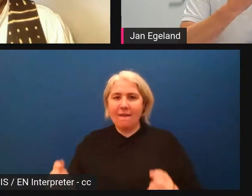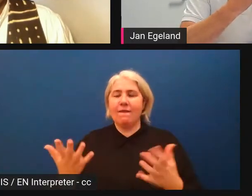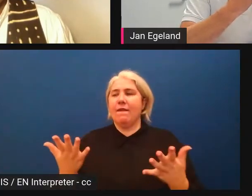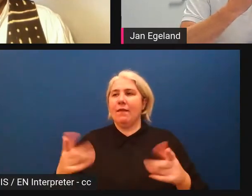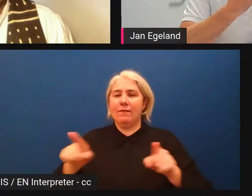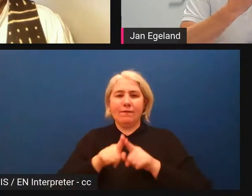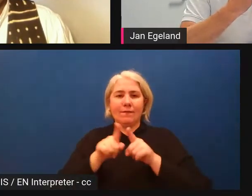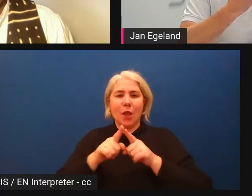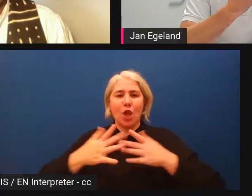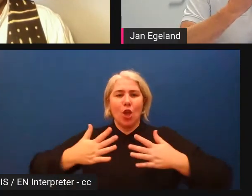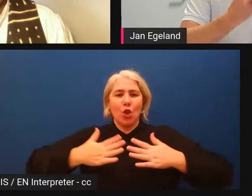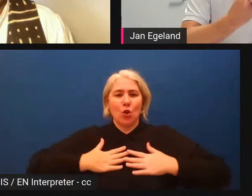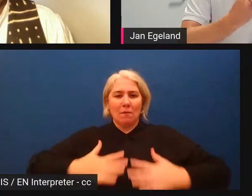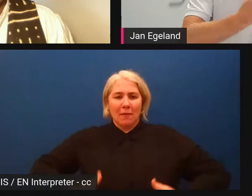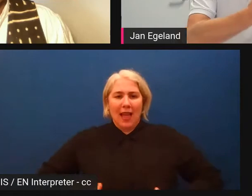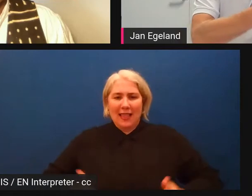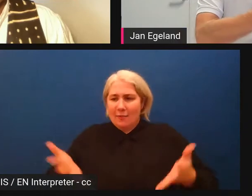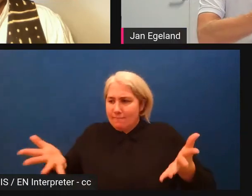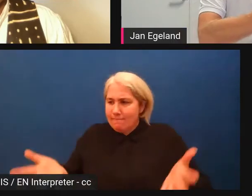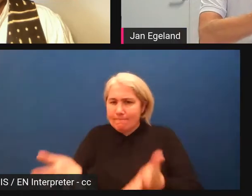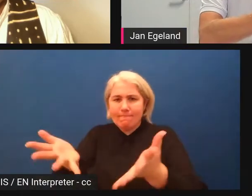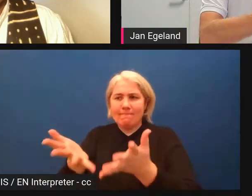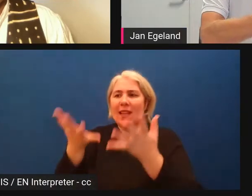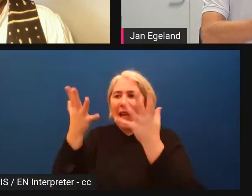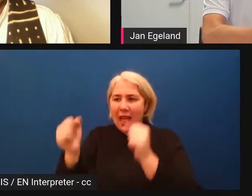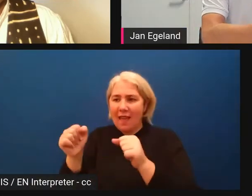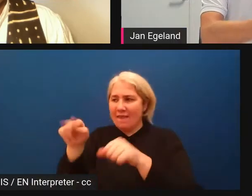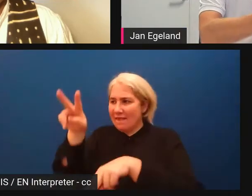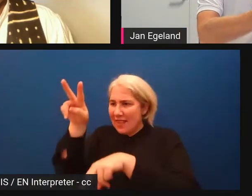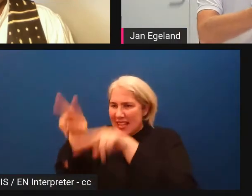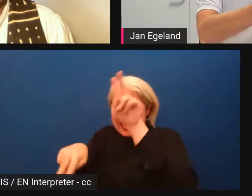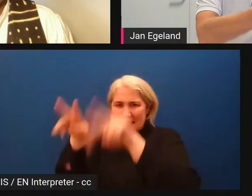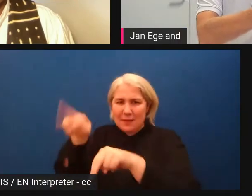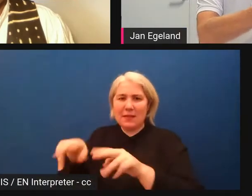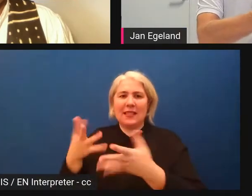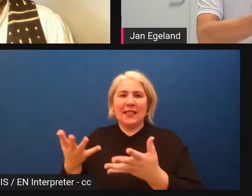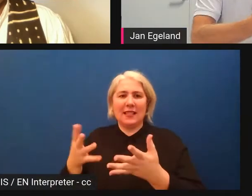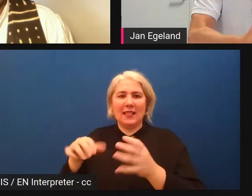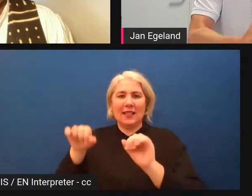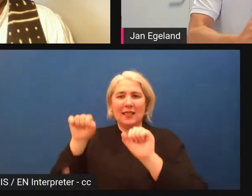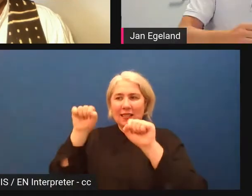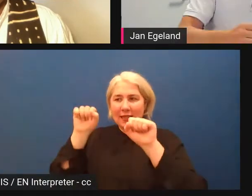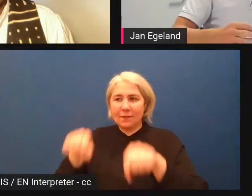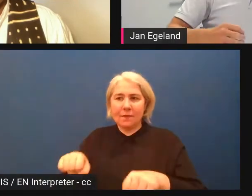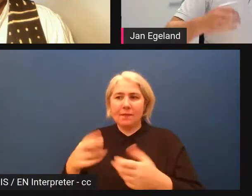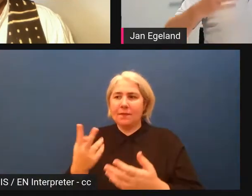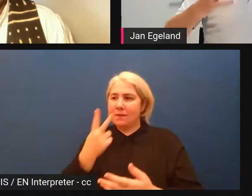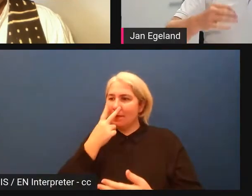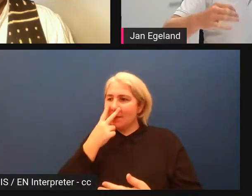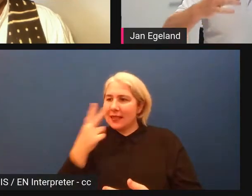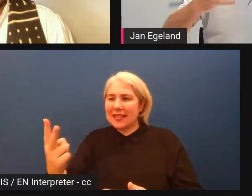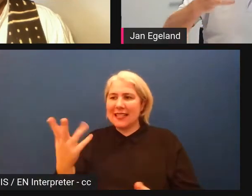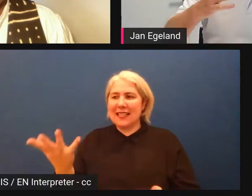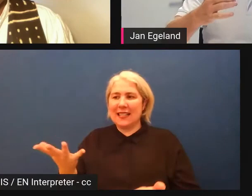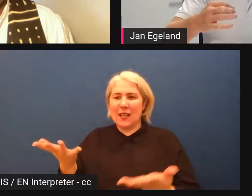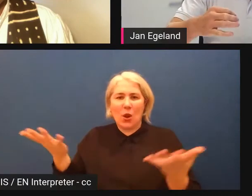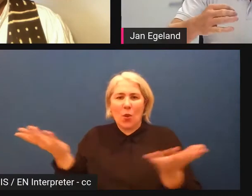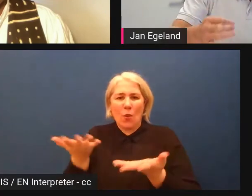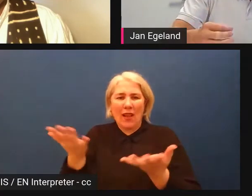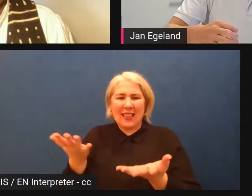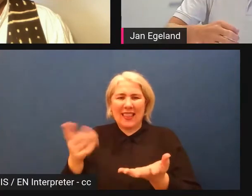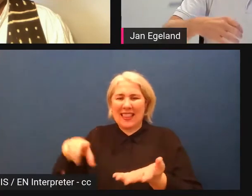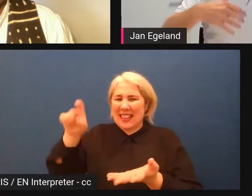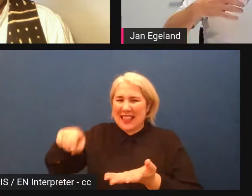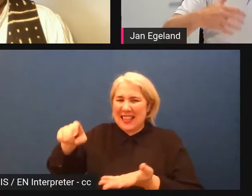assessment and needs based. We have the common